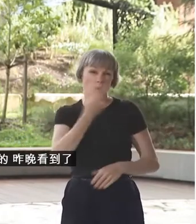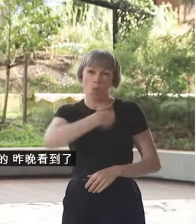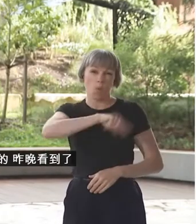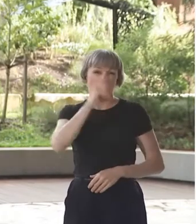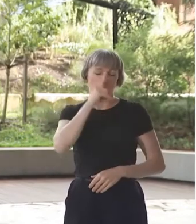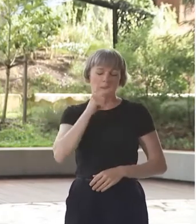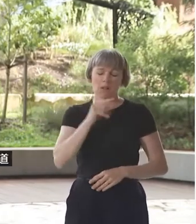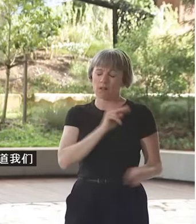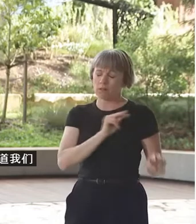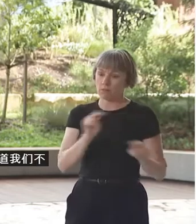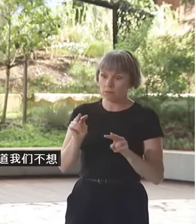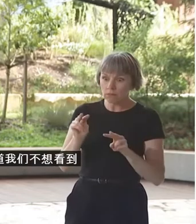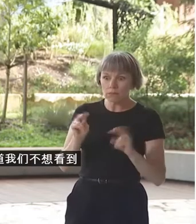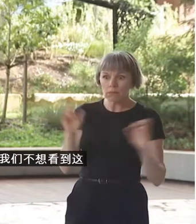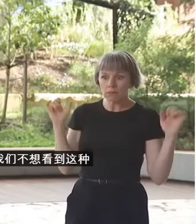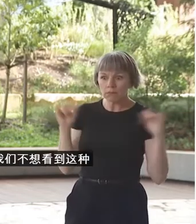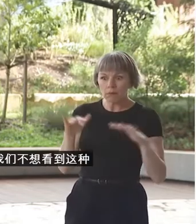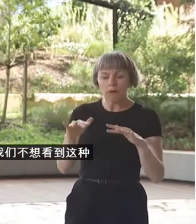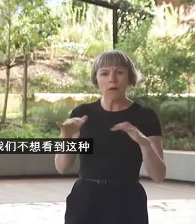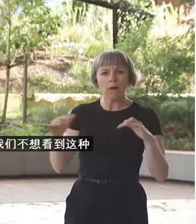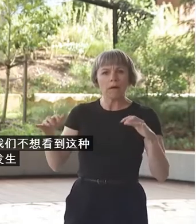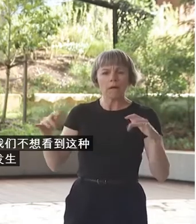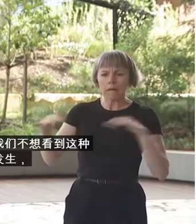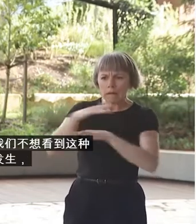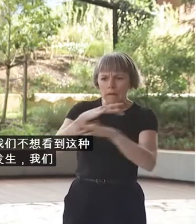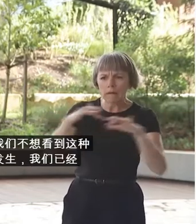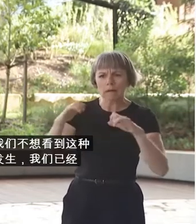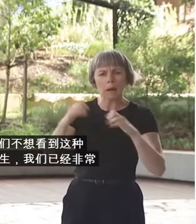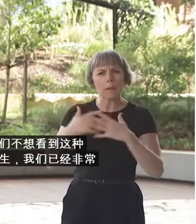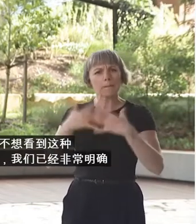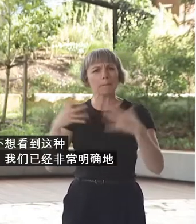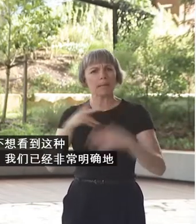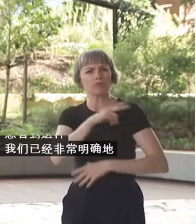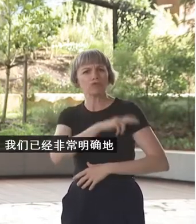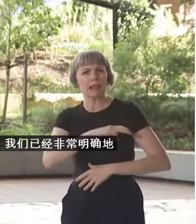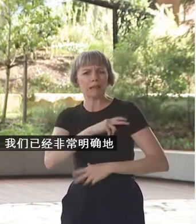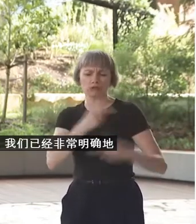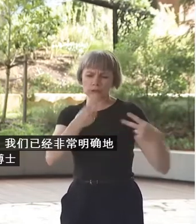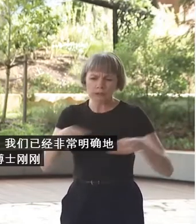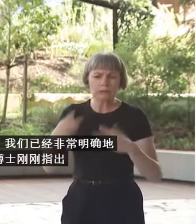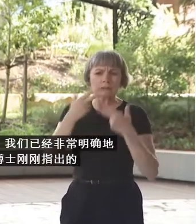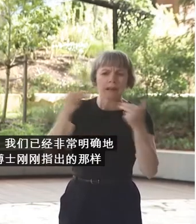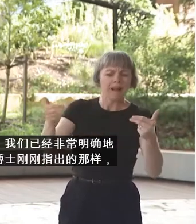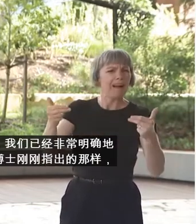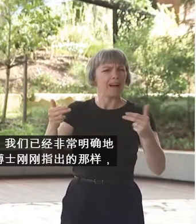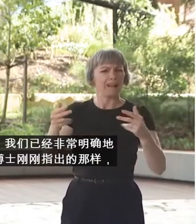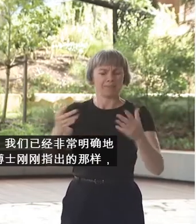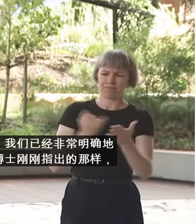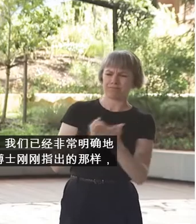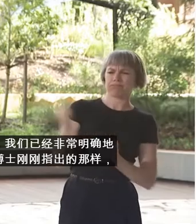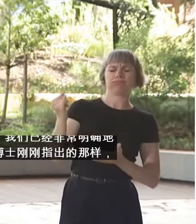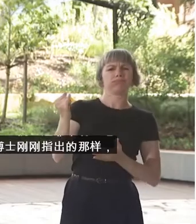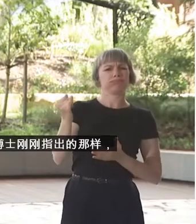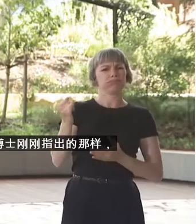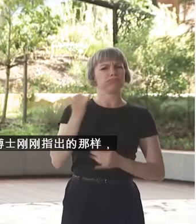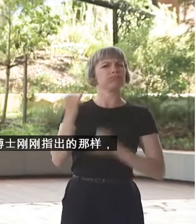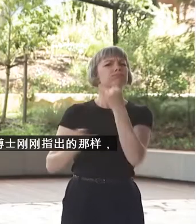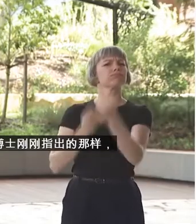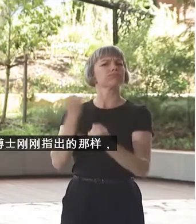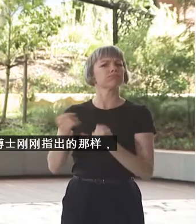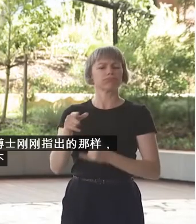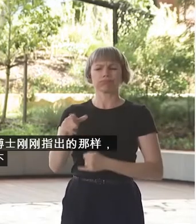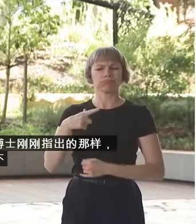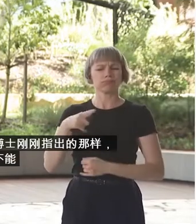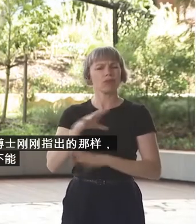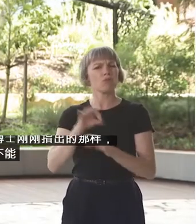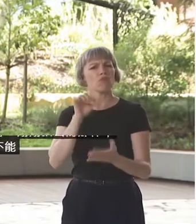night. And we don't want to see that happen again. We've made it very clear, as Dr. Chant has just pointed out, in those